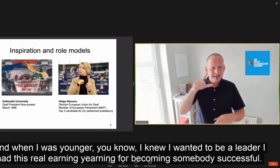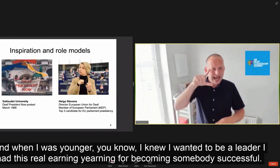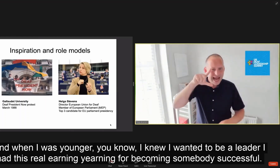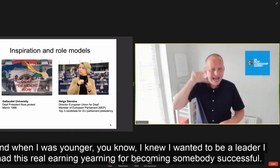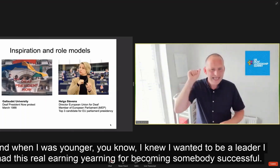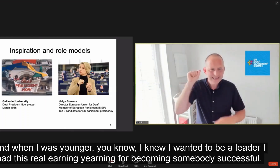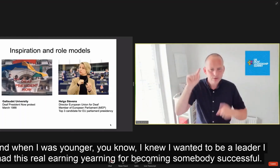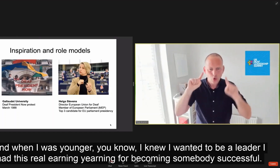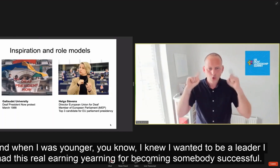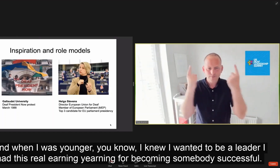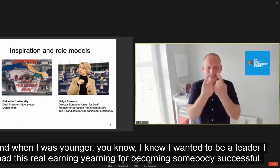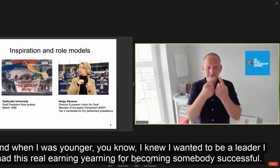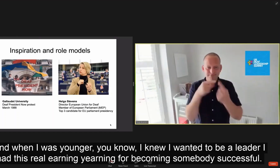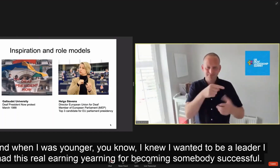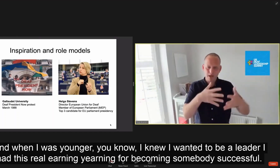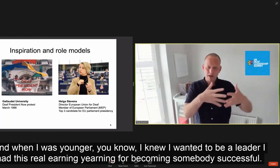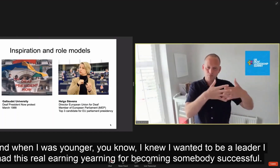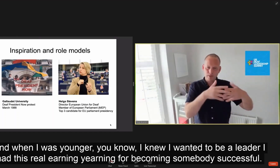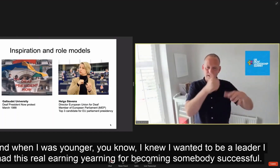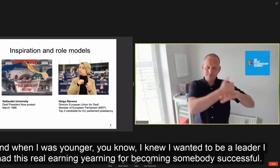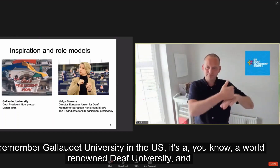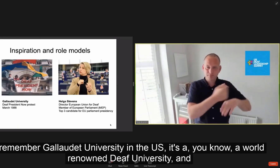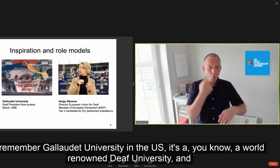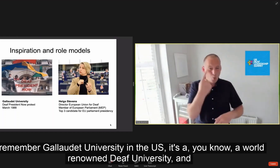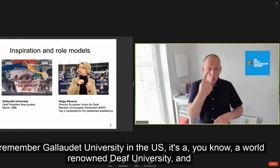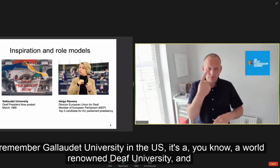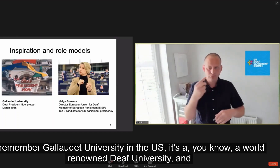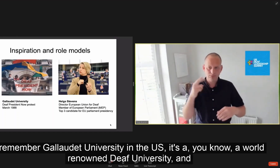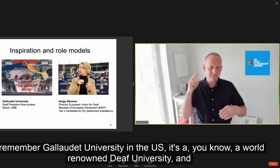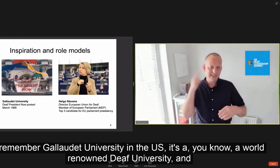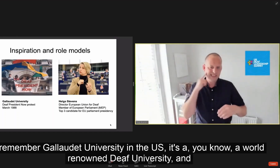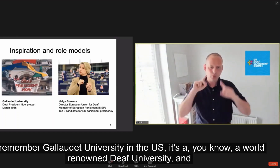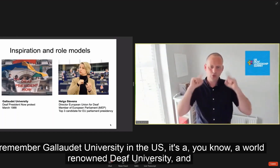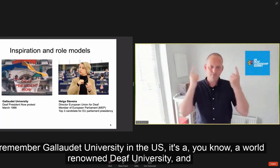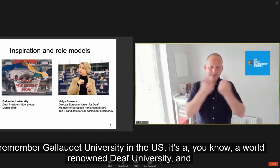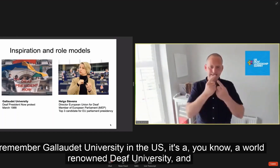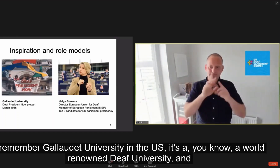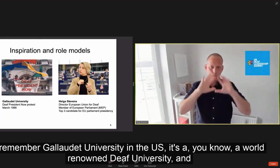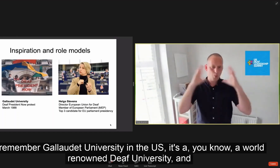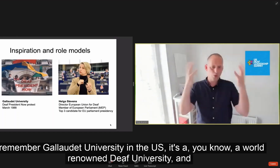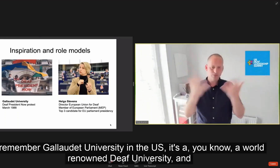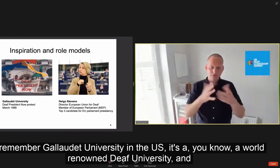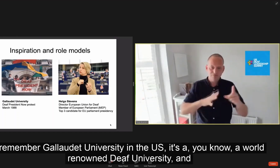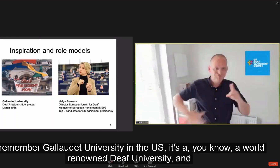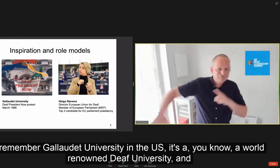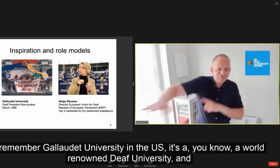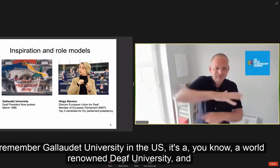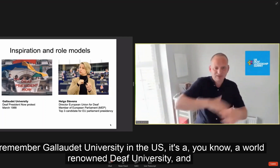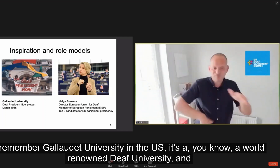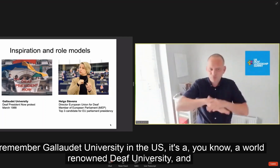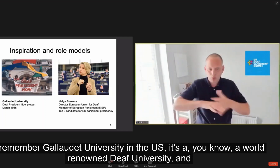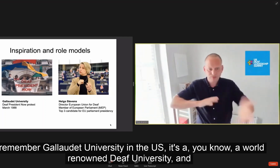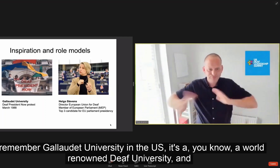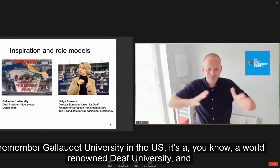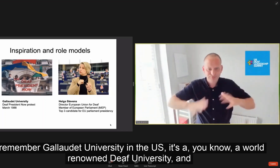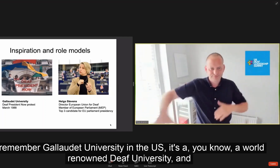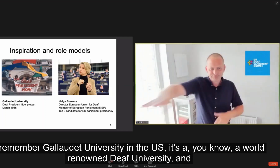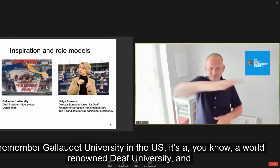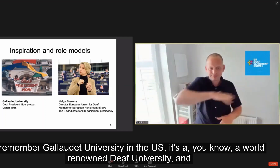becoming somebody successful. And I remember Gallaudet University in the US. It's a world-renowned